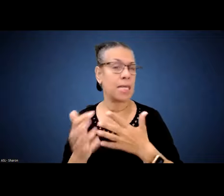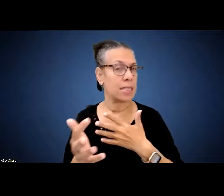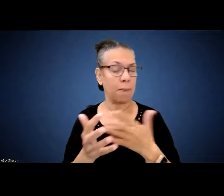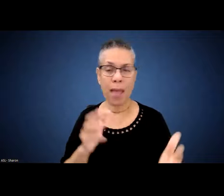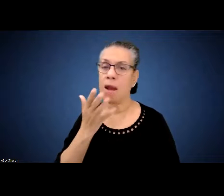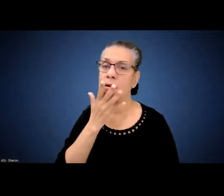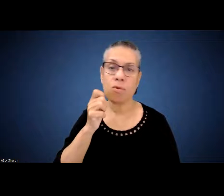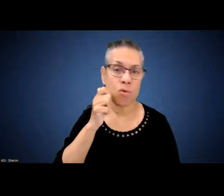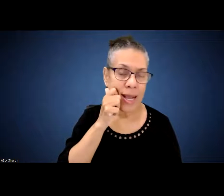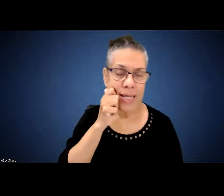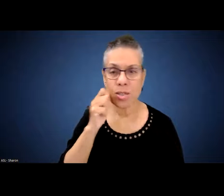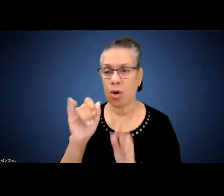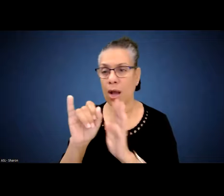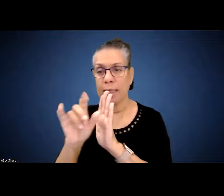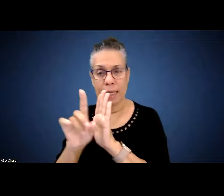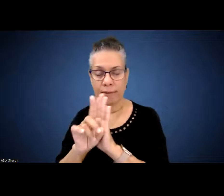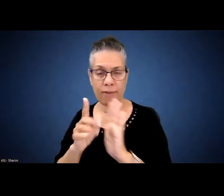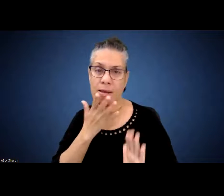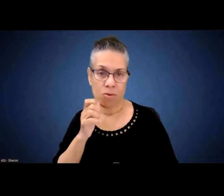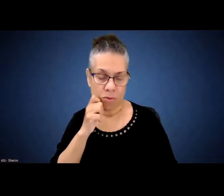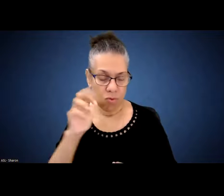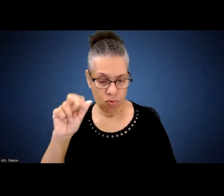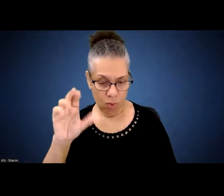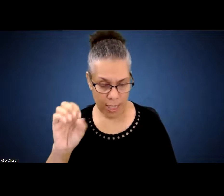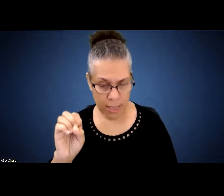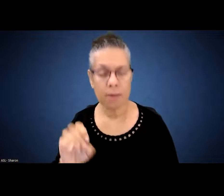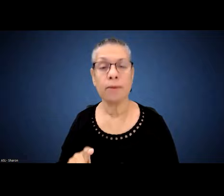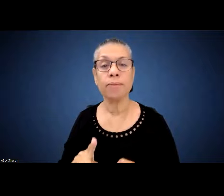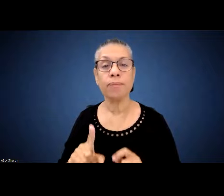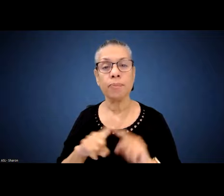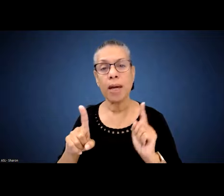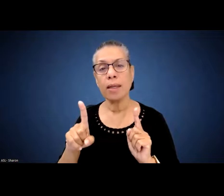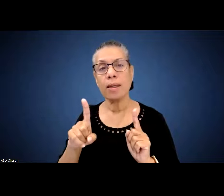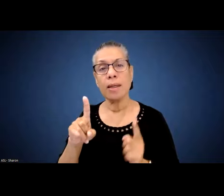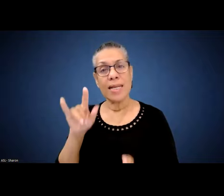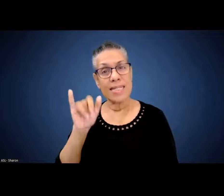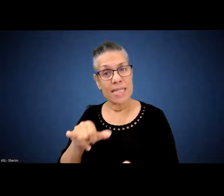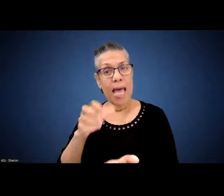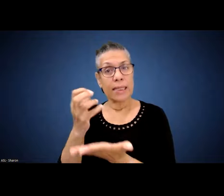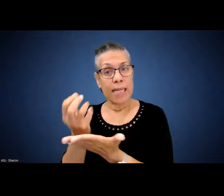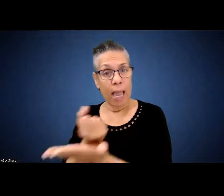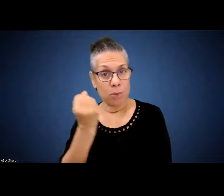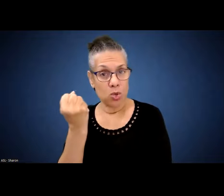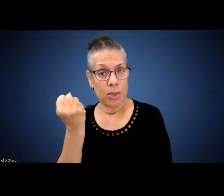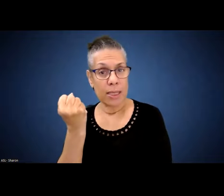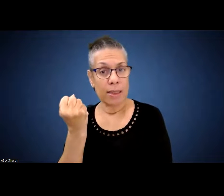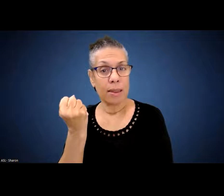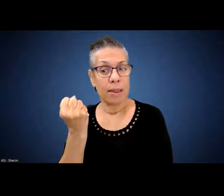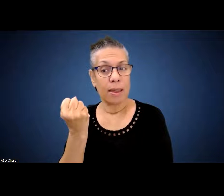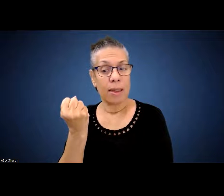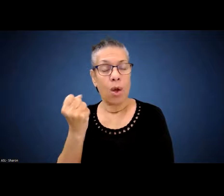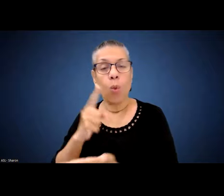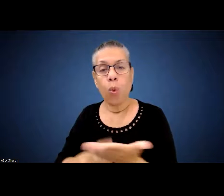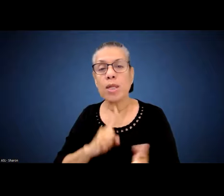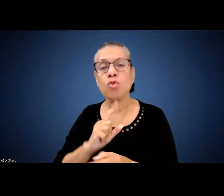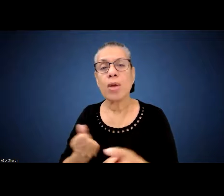race, self-identifying race. The question is whether that is capturing what's